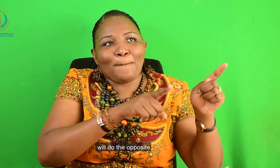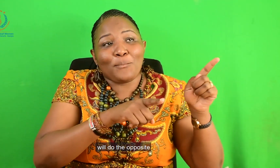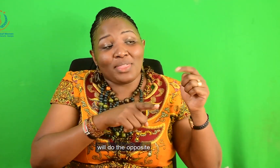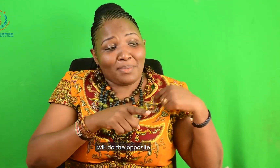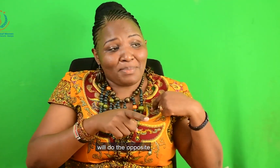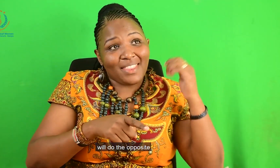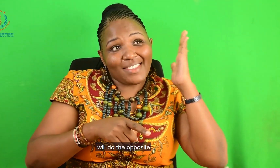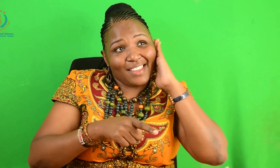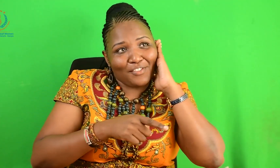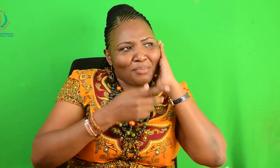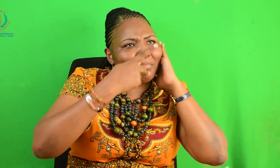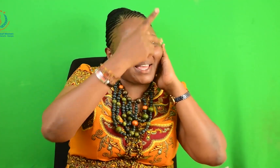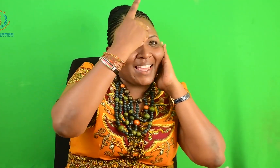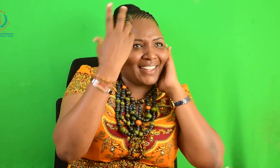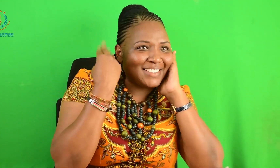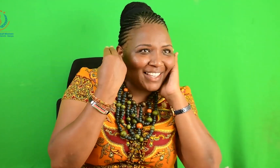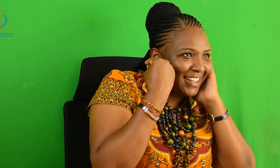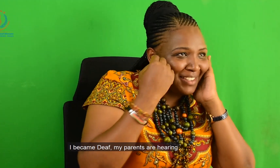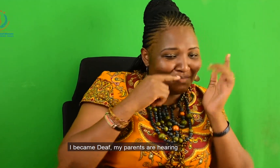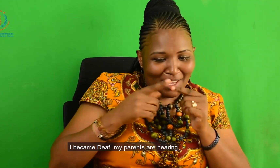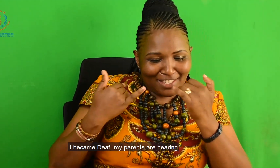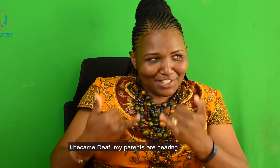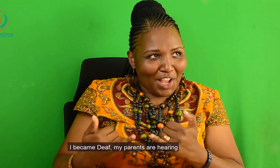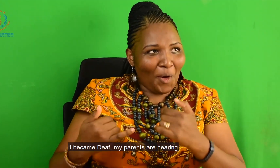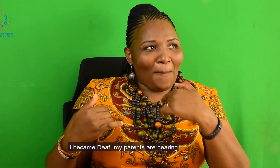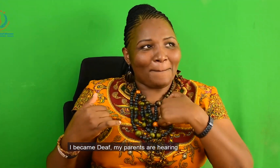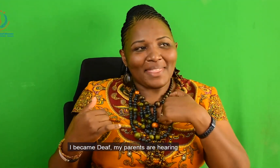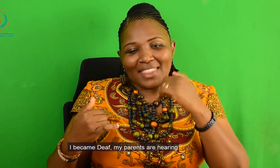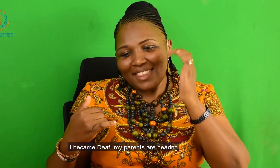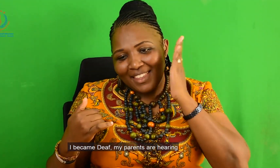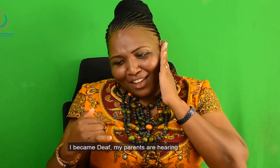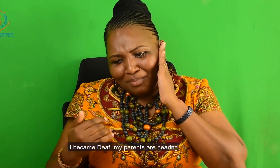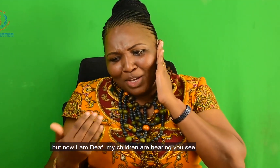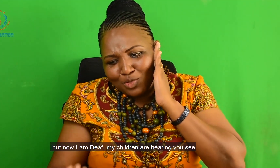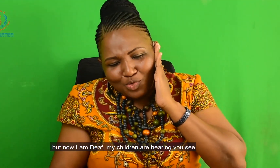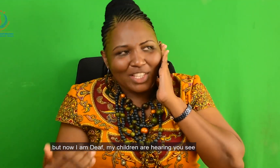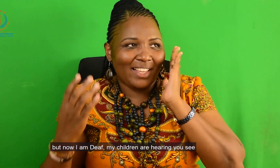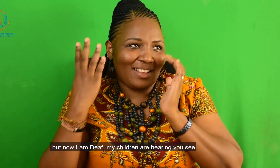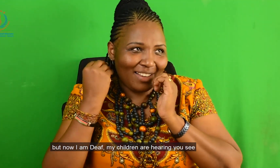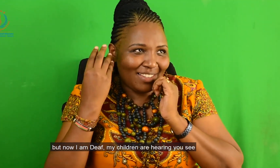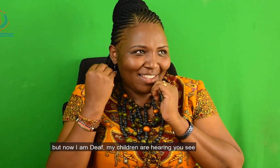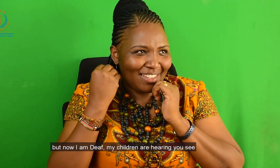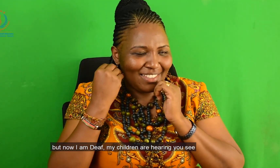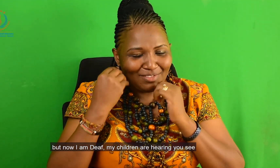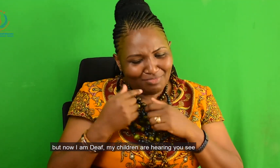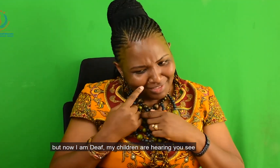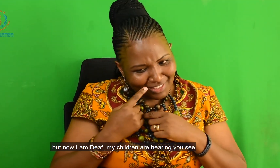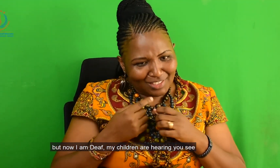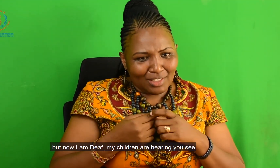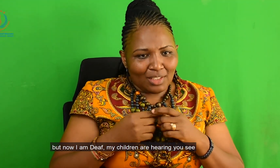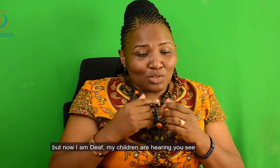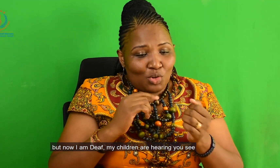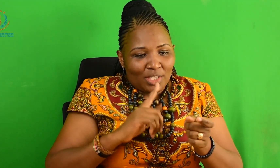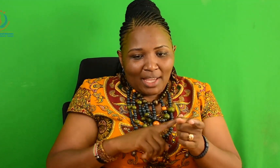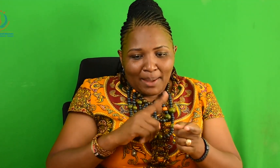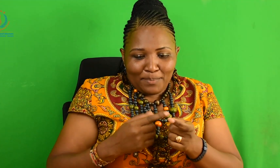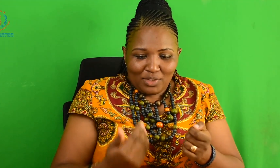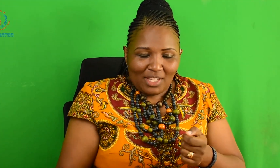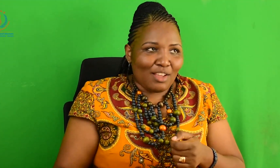opposite. I became deaf, my parents are hearing, but now I'm deaf, my children are hearing, you see?